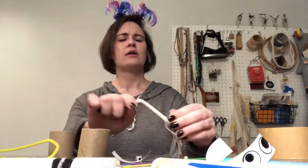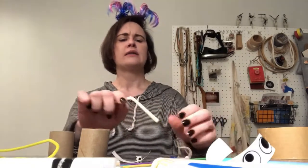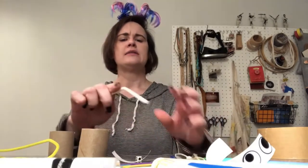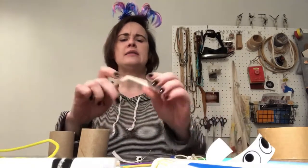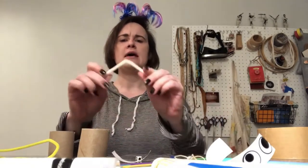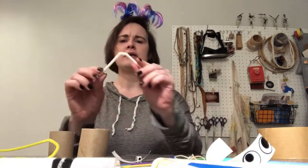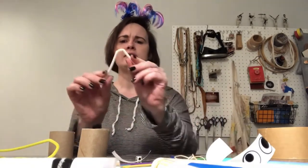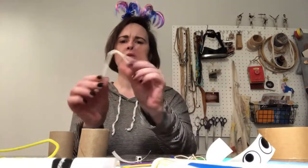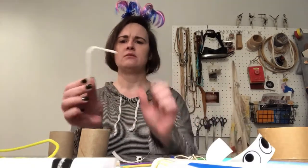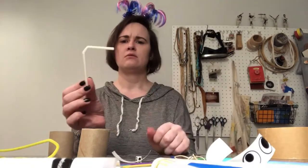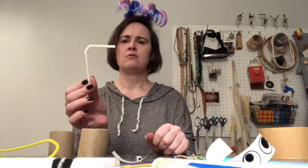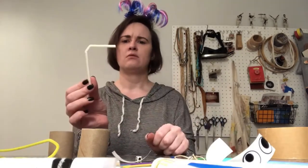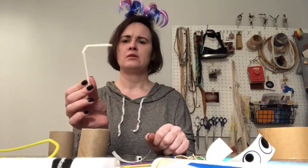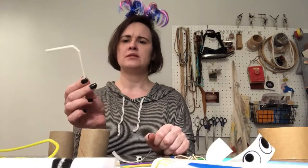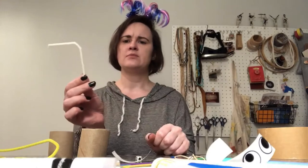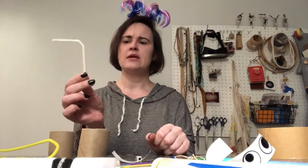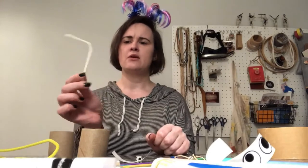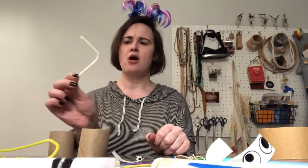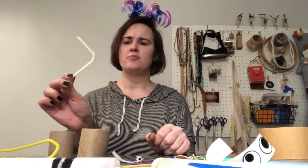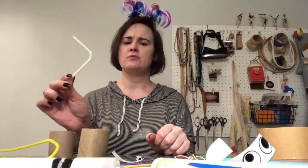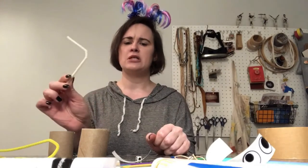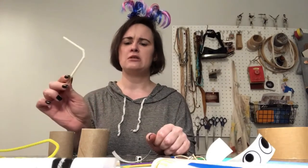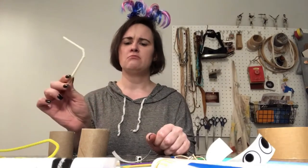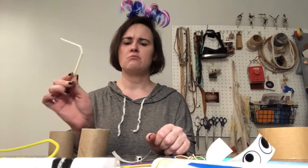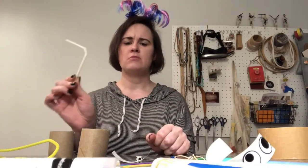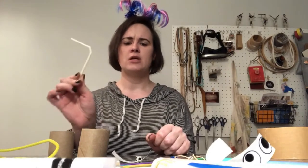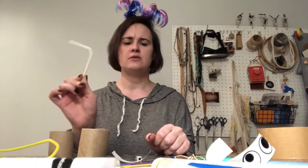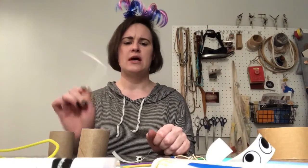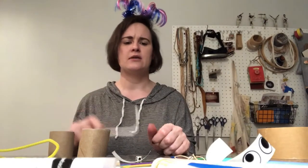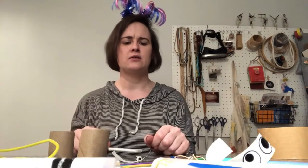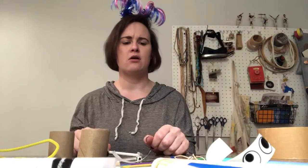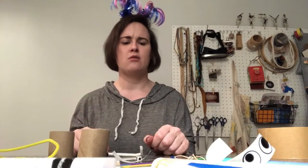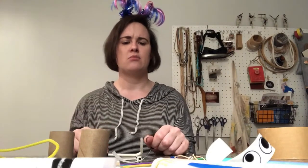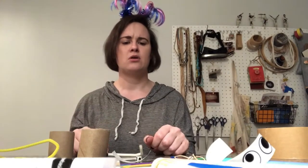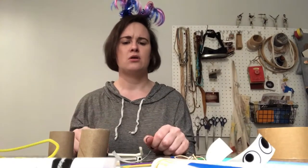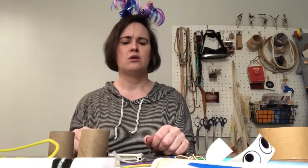like this. This seems like an arm to me. Might use that as an arm.